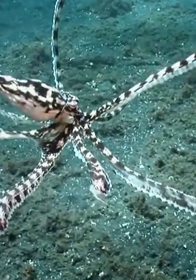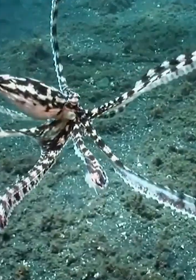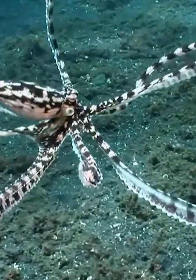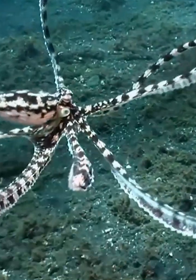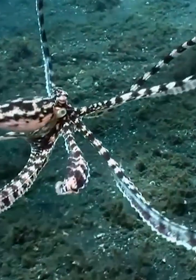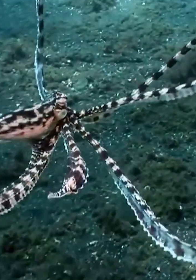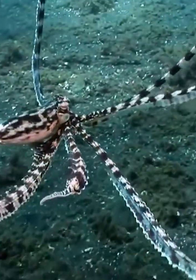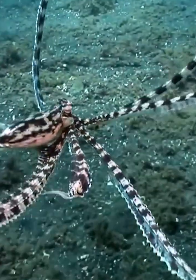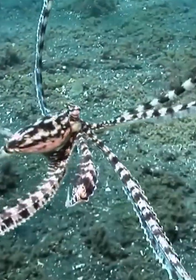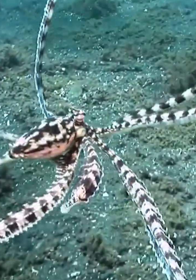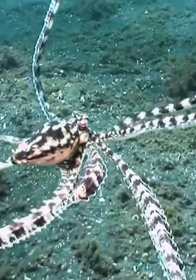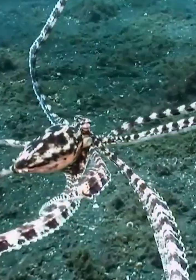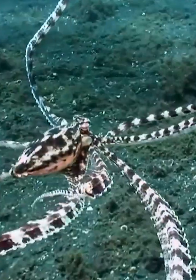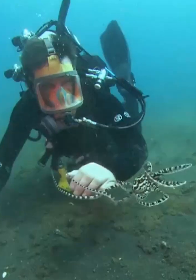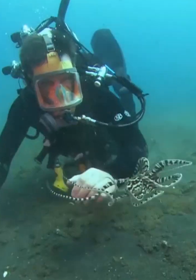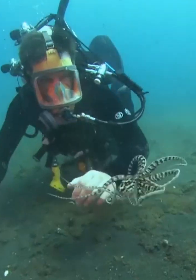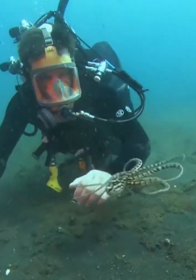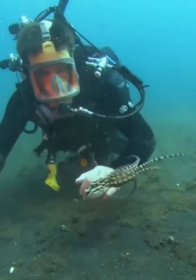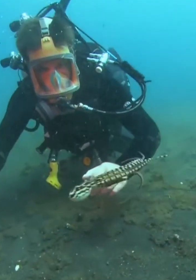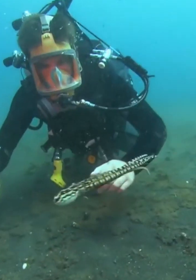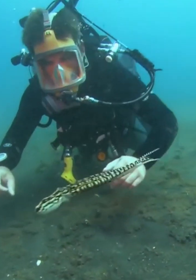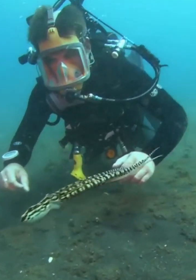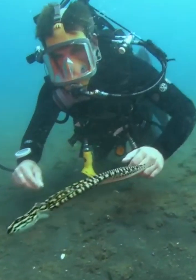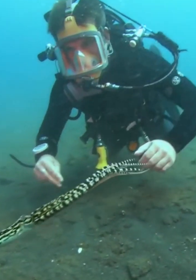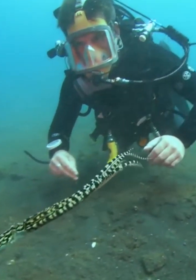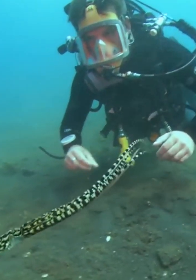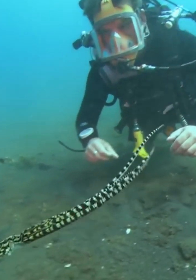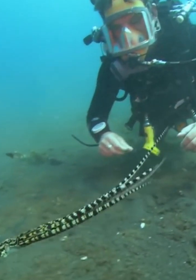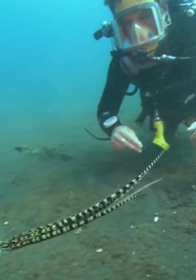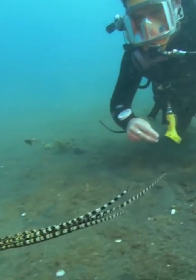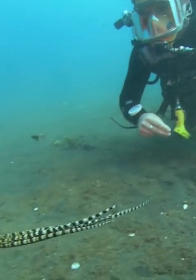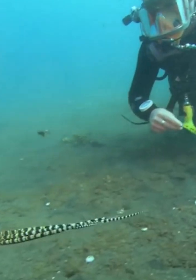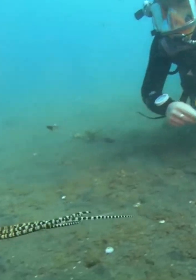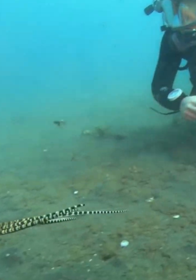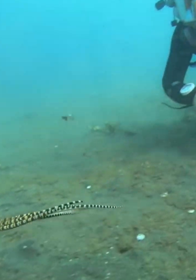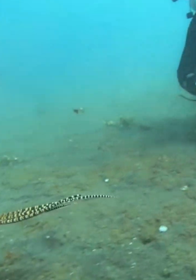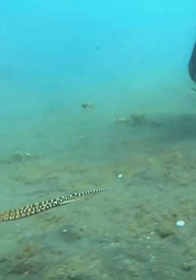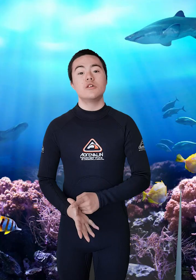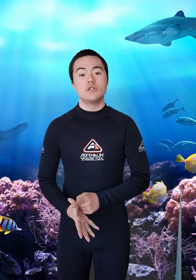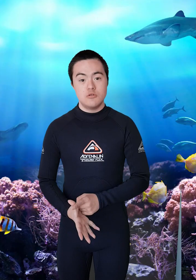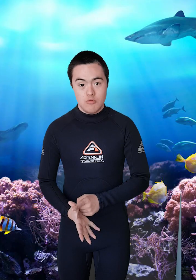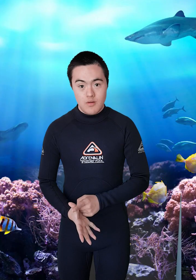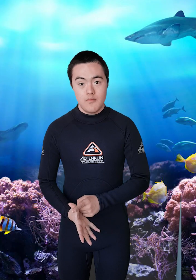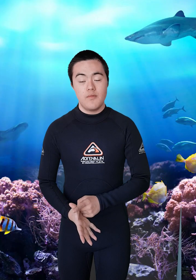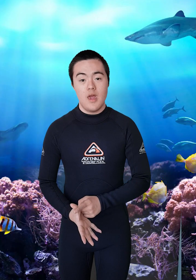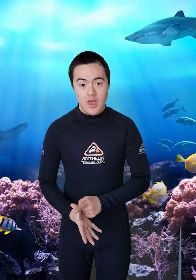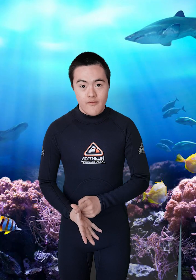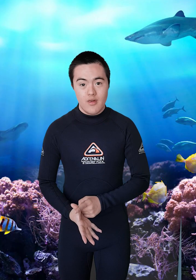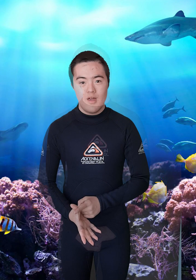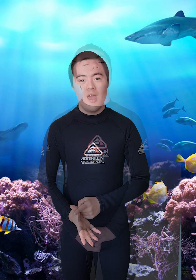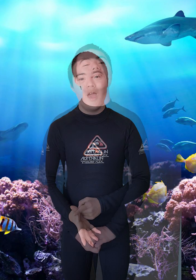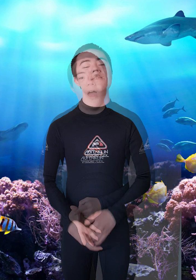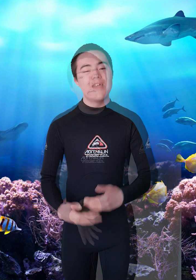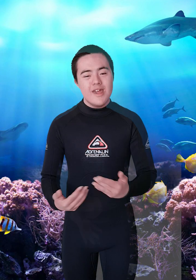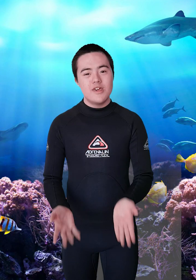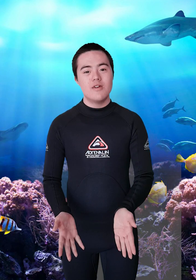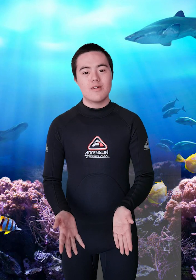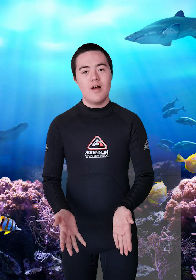changing its shape, color, texture, speed, and swimming behavior. Thank you guys